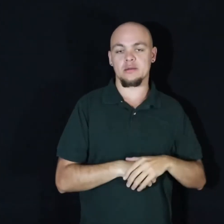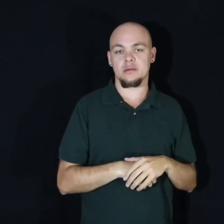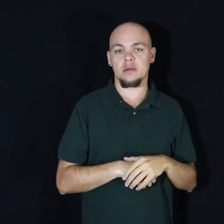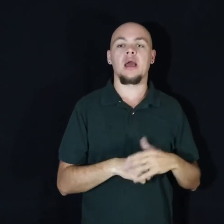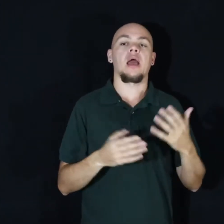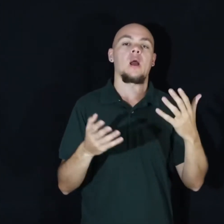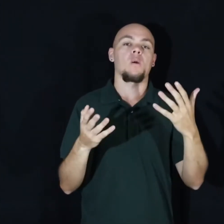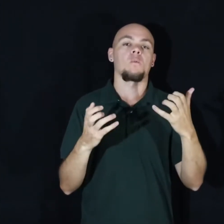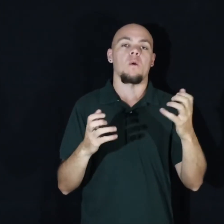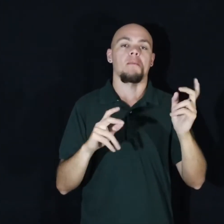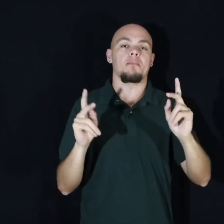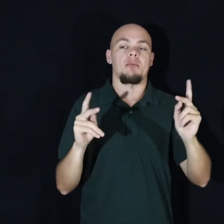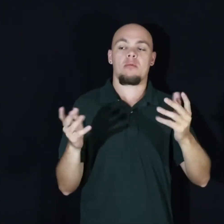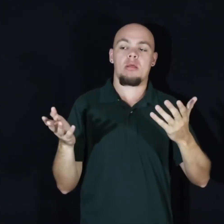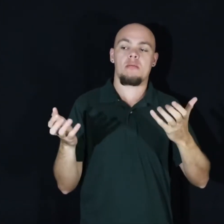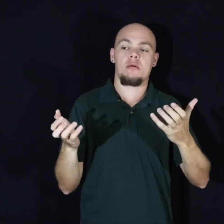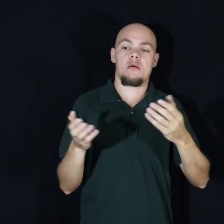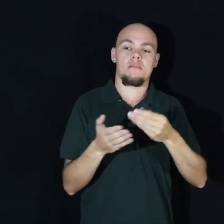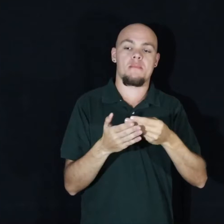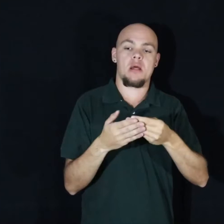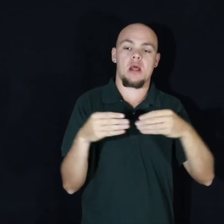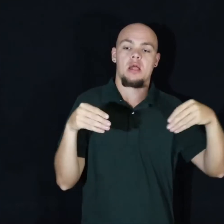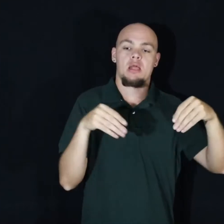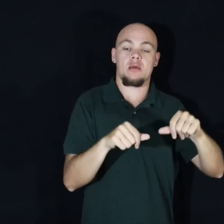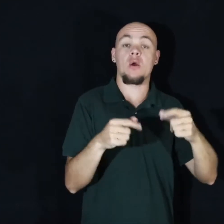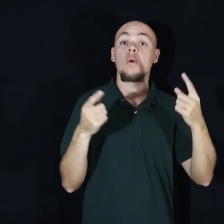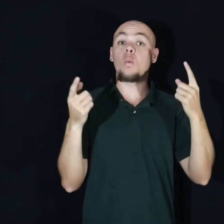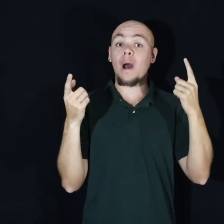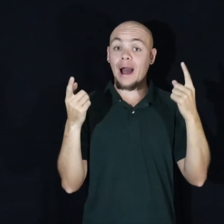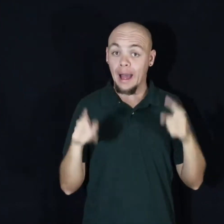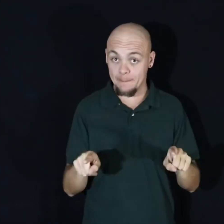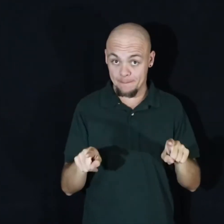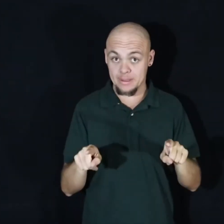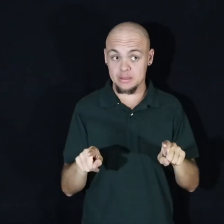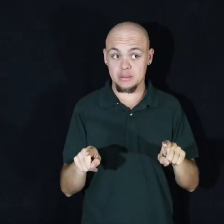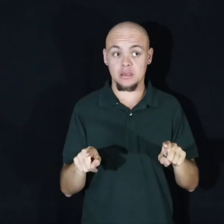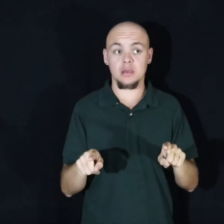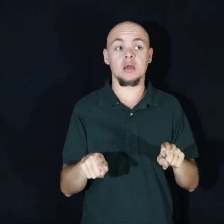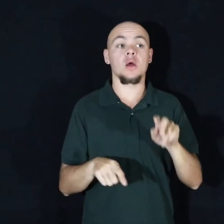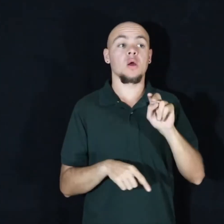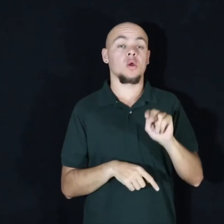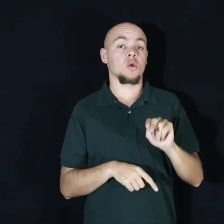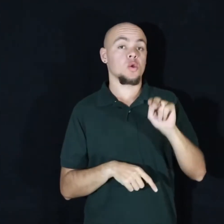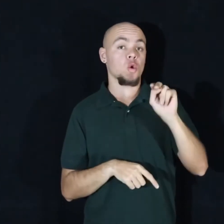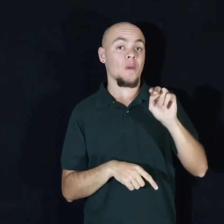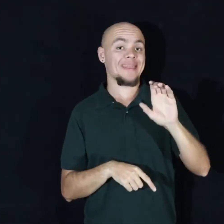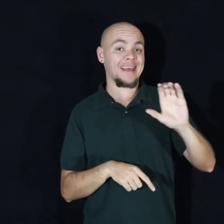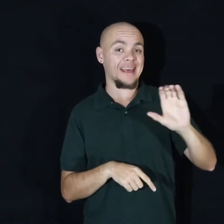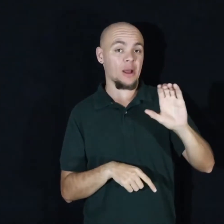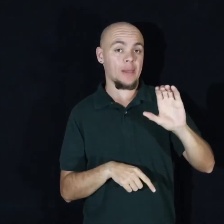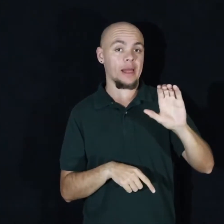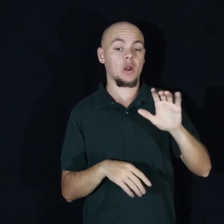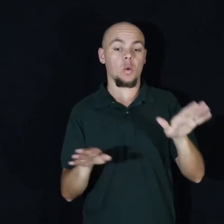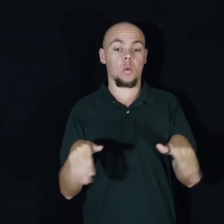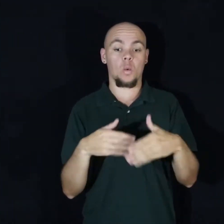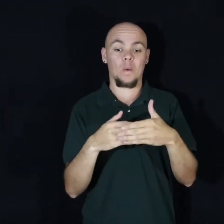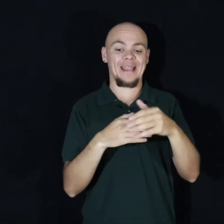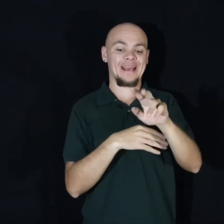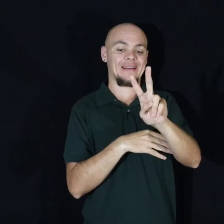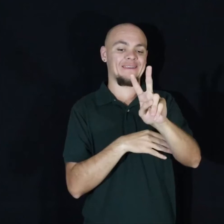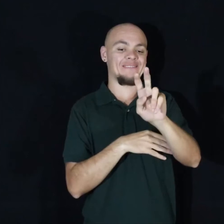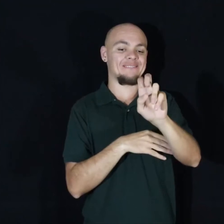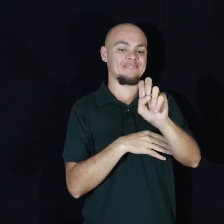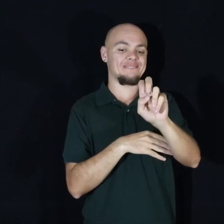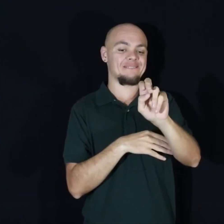course, make that contribution to supposedly fight this. What actually happened, and this is the actual headline from it, that a North